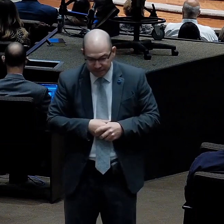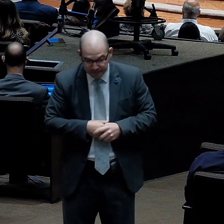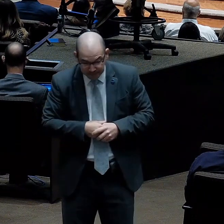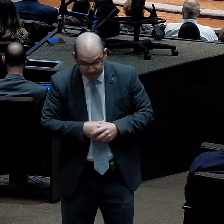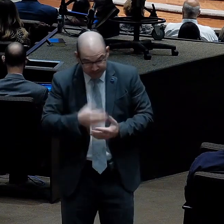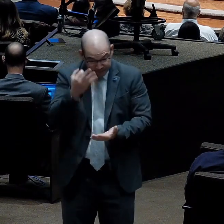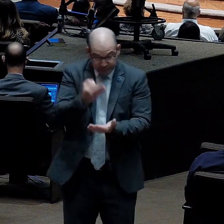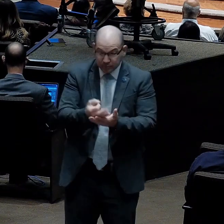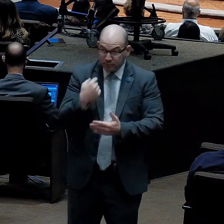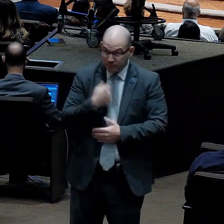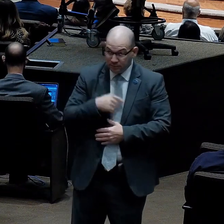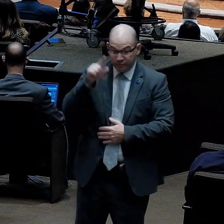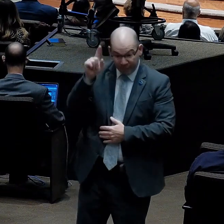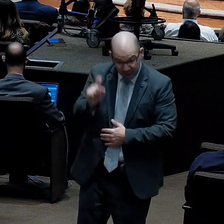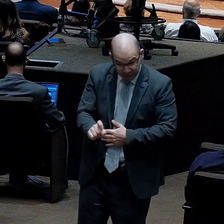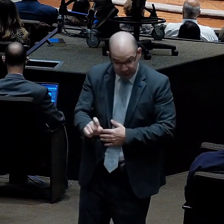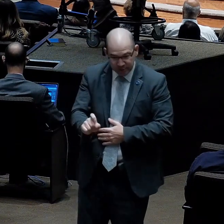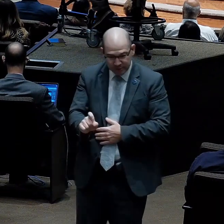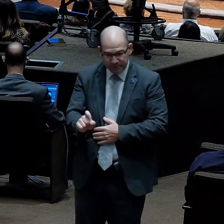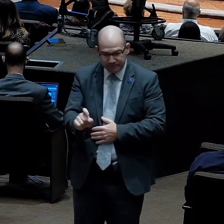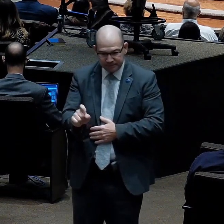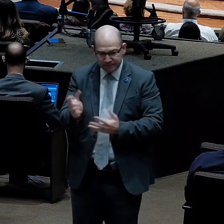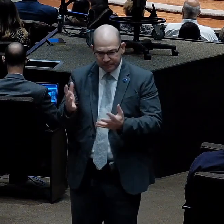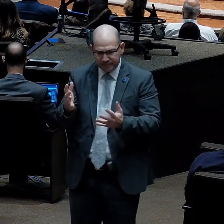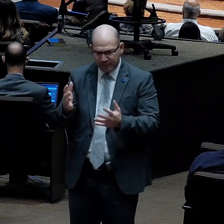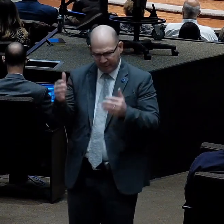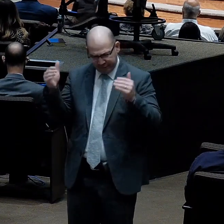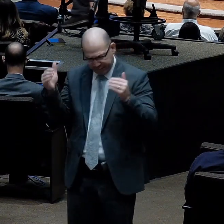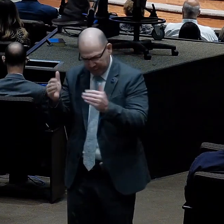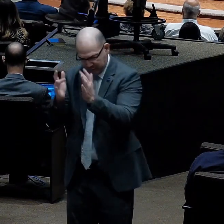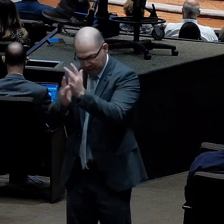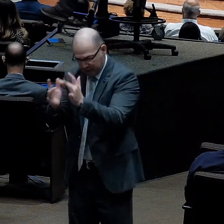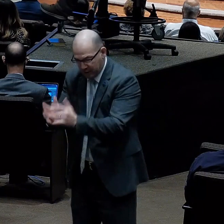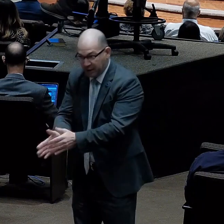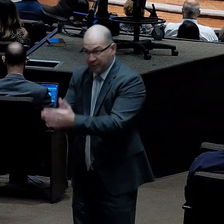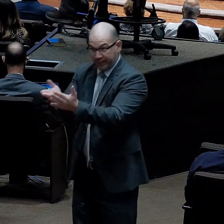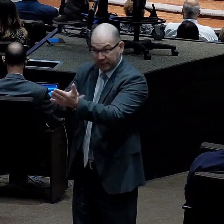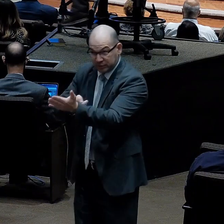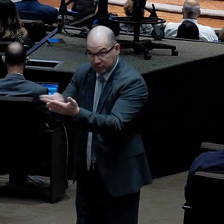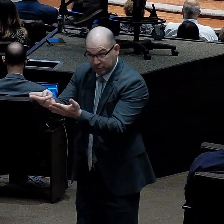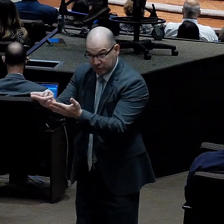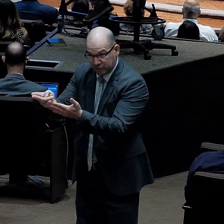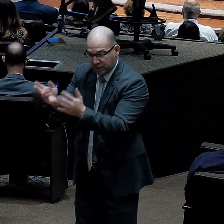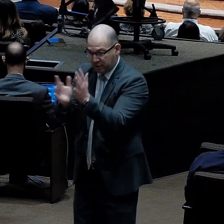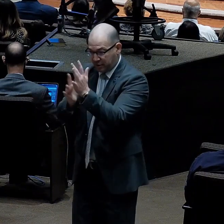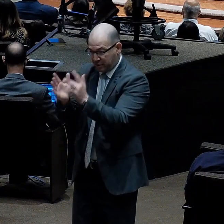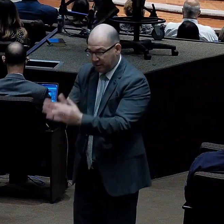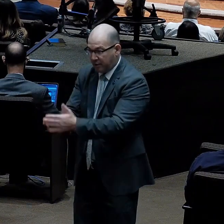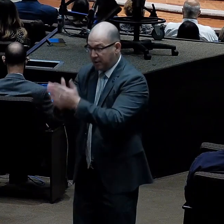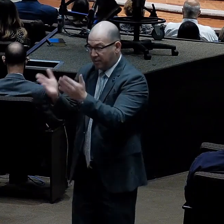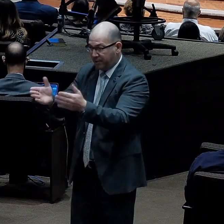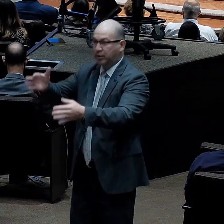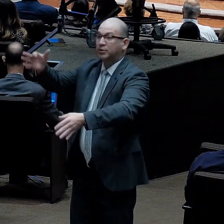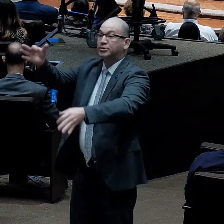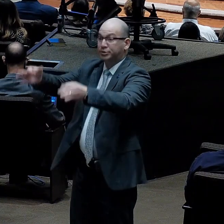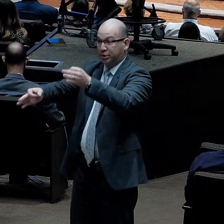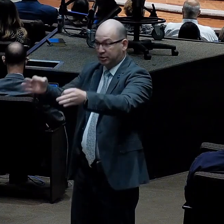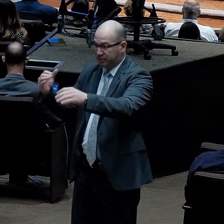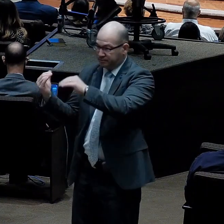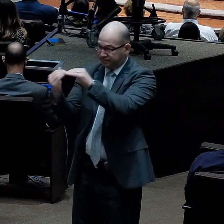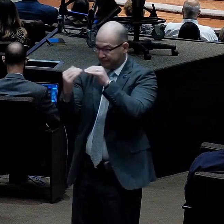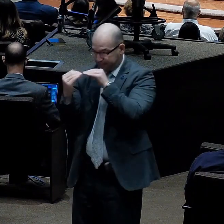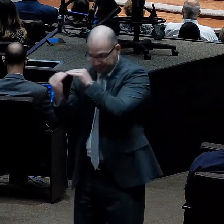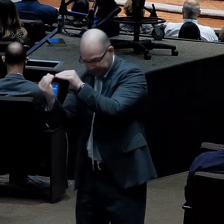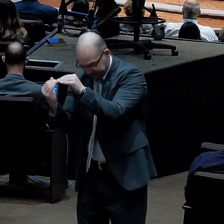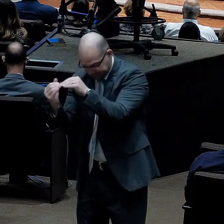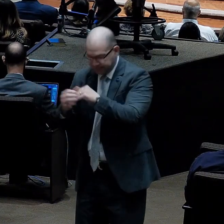be concerned about biblical concepts, including the concept of the moral and faithful application of the law of God. So the